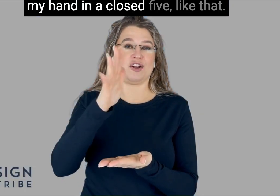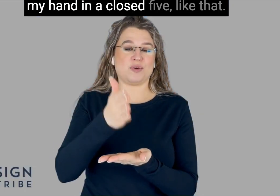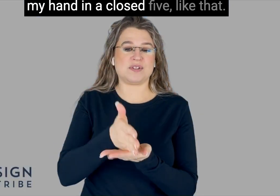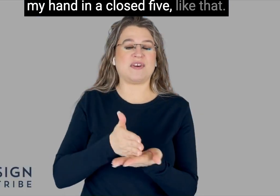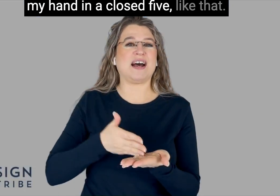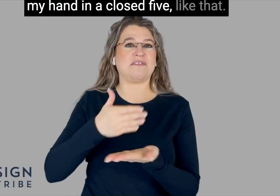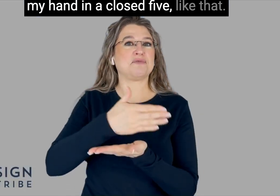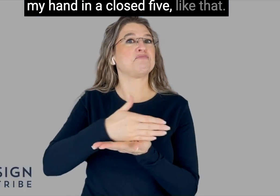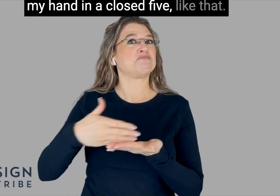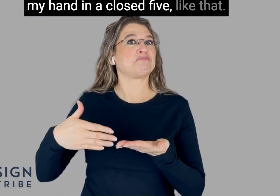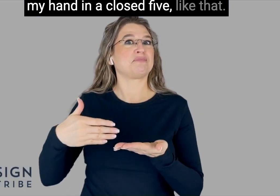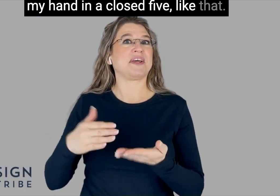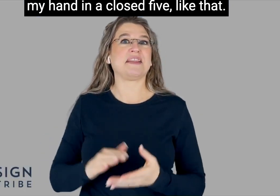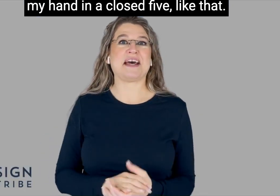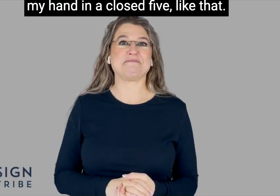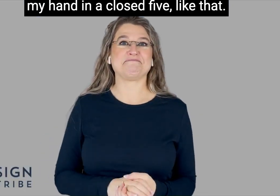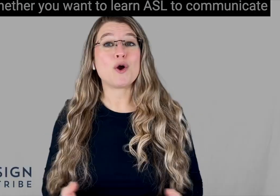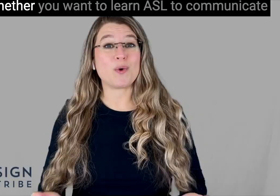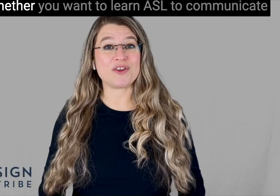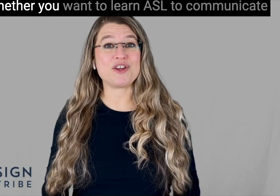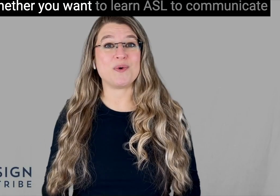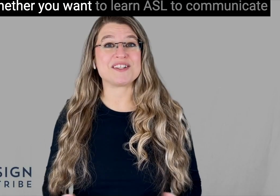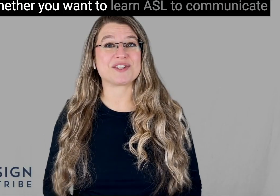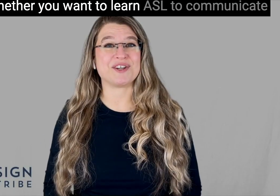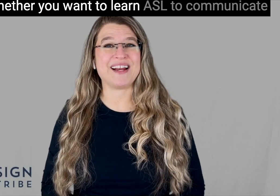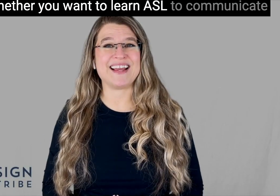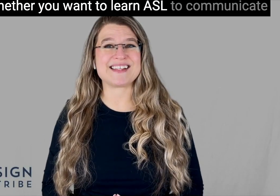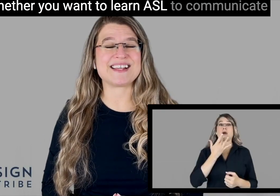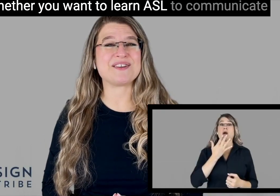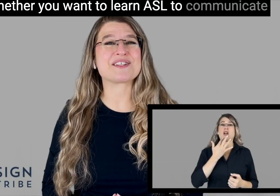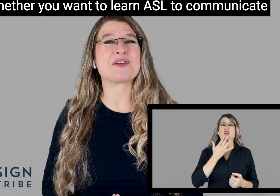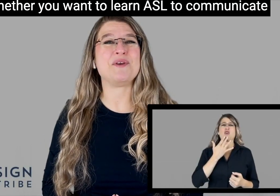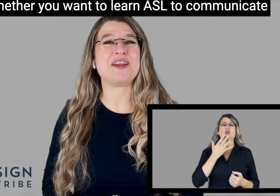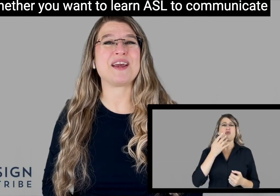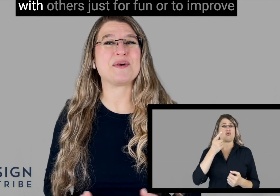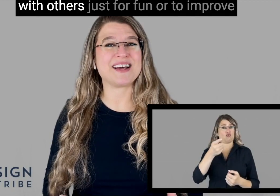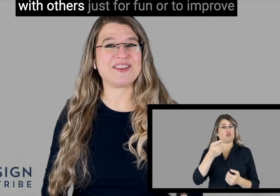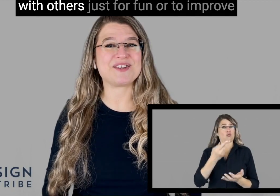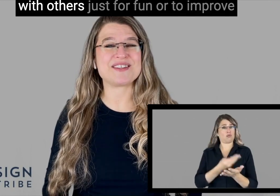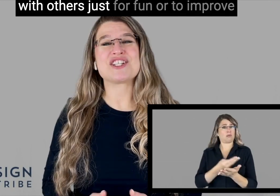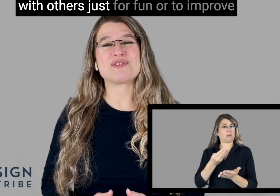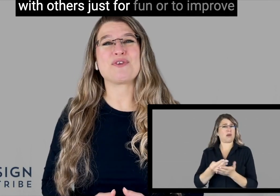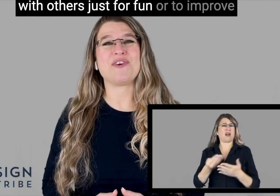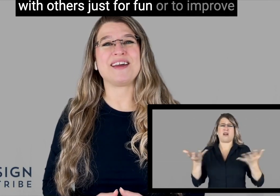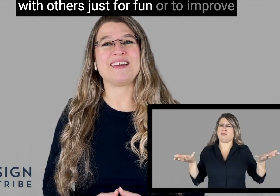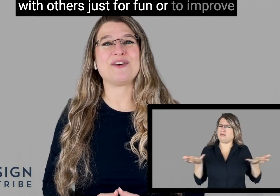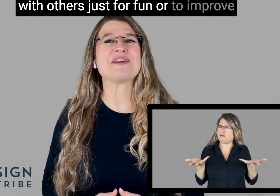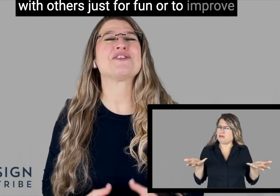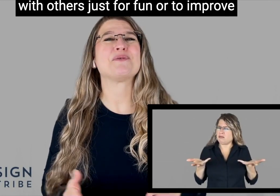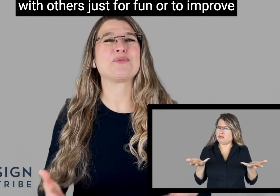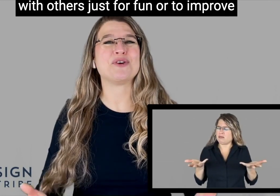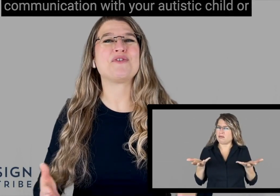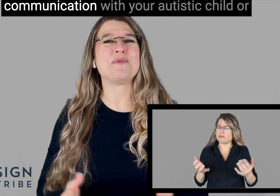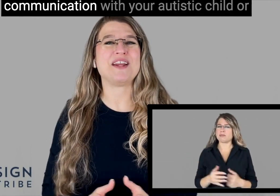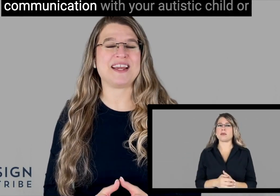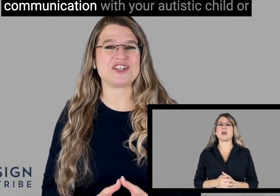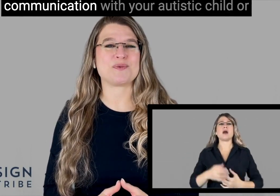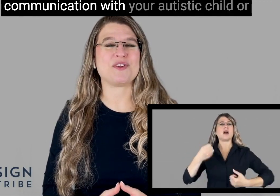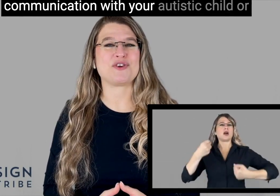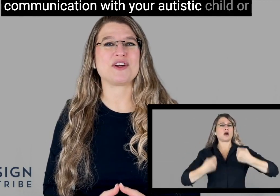closed five, like that. Whether you want to learn ASL to communicate with others just for fun or to improve communication with your